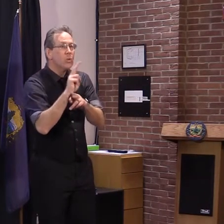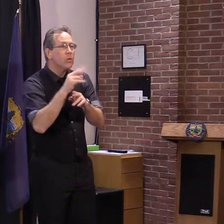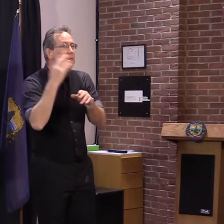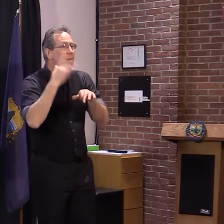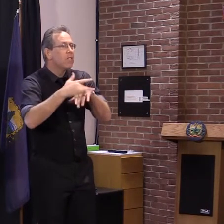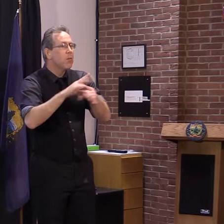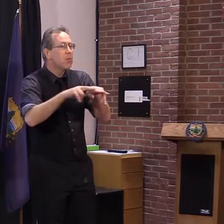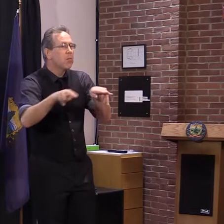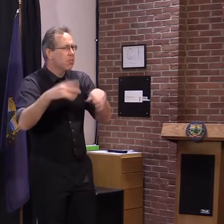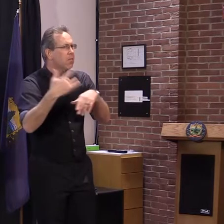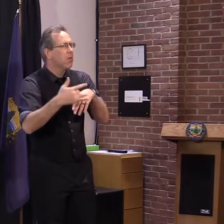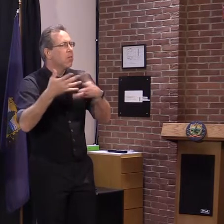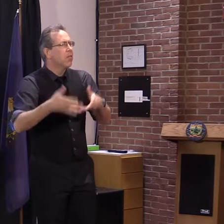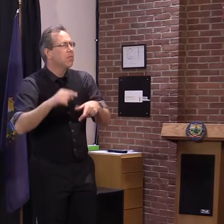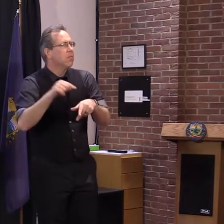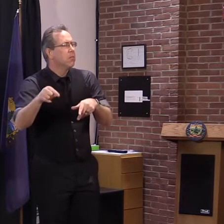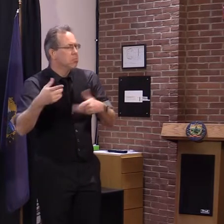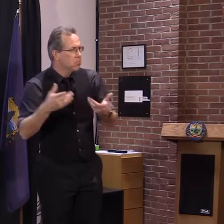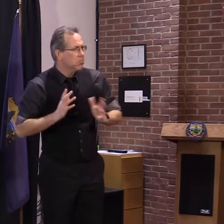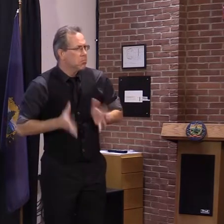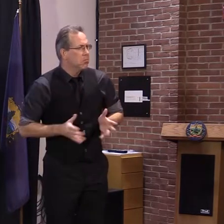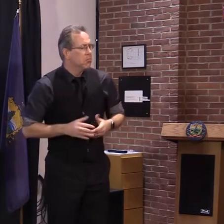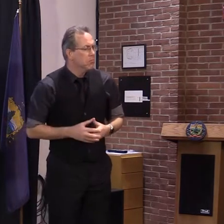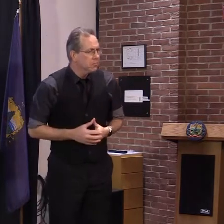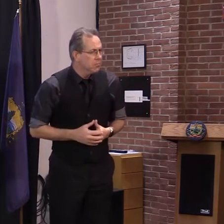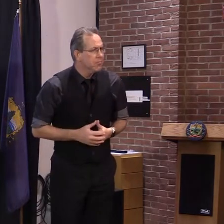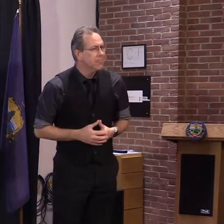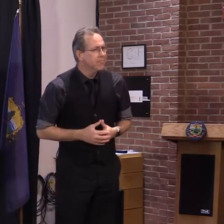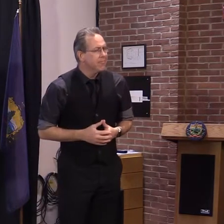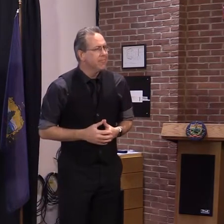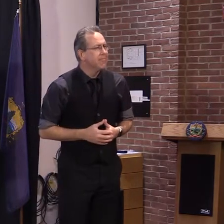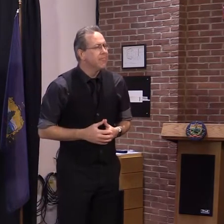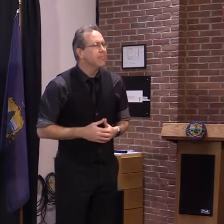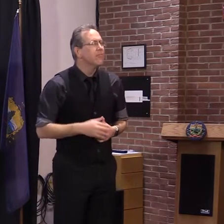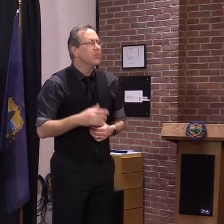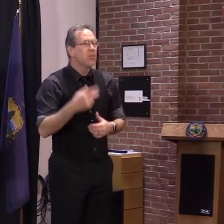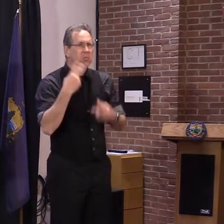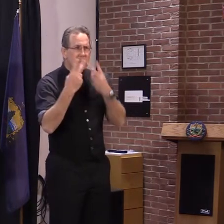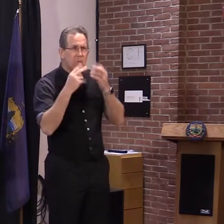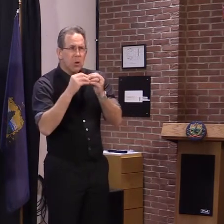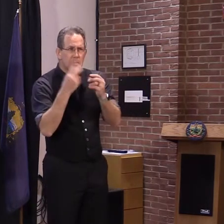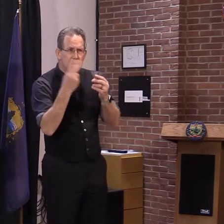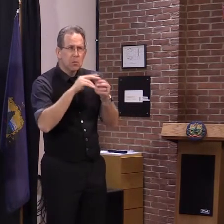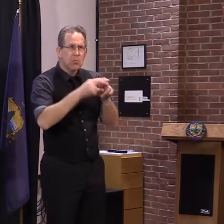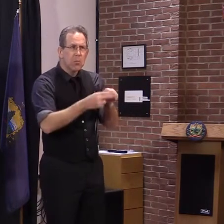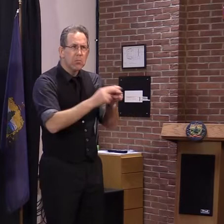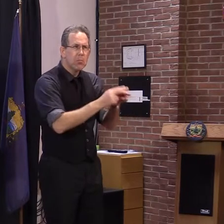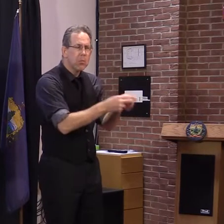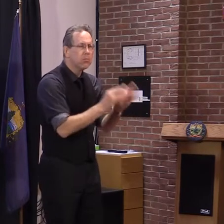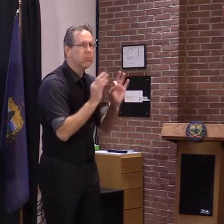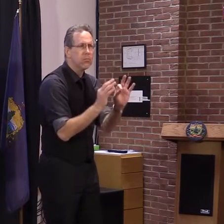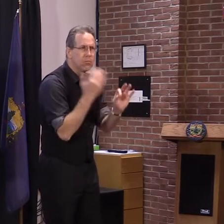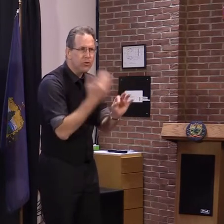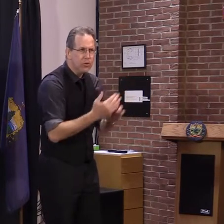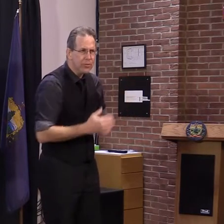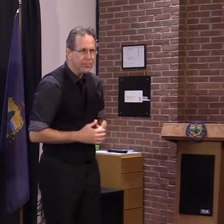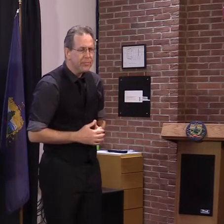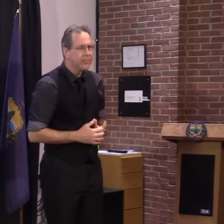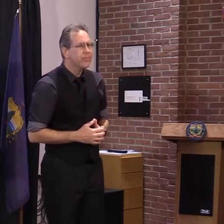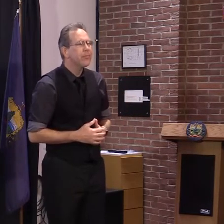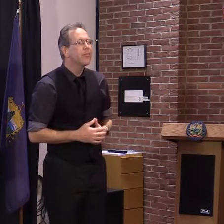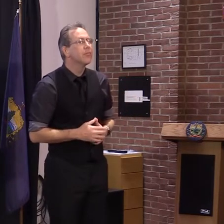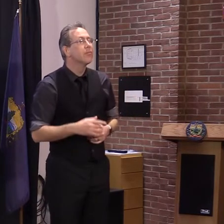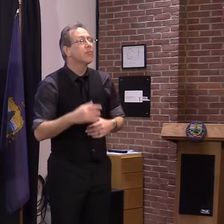ICU, down below 20 beds for the last 4 days. So those all trending in the right direction as well. Looking at hospital